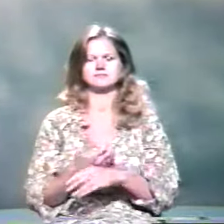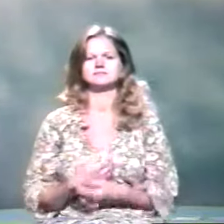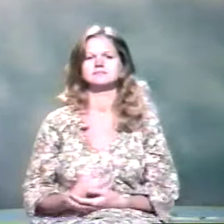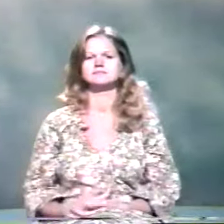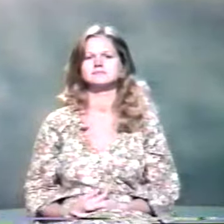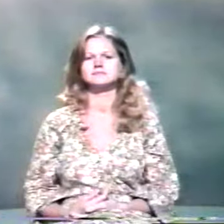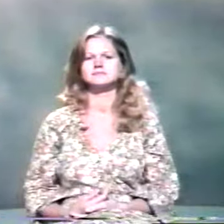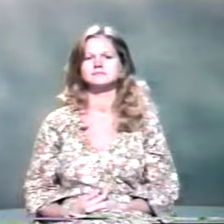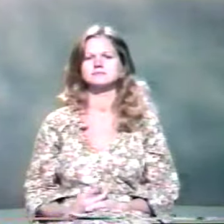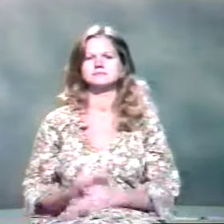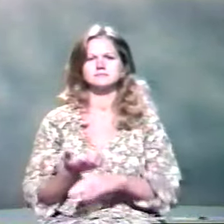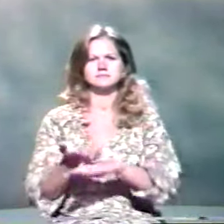Beg.